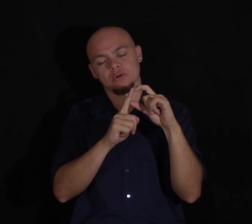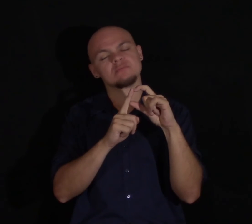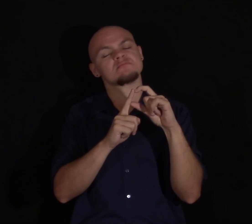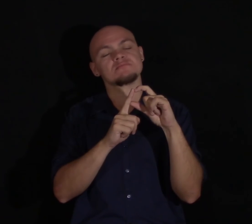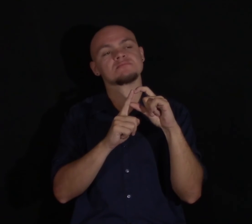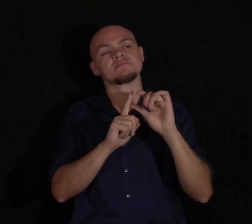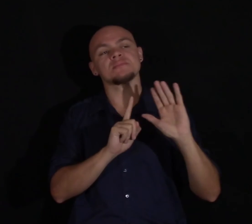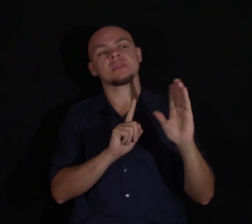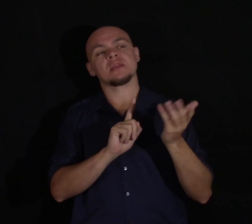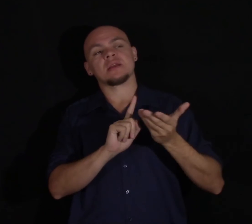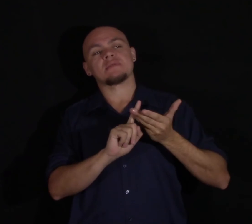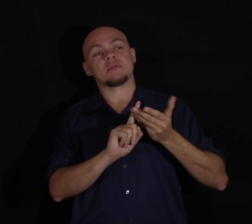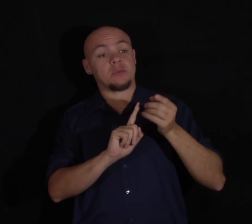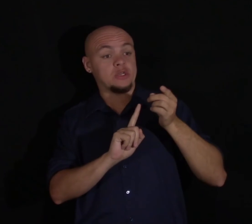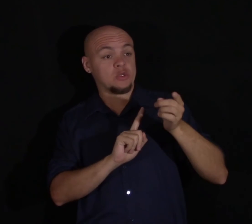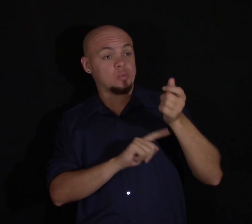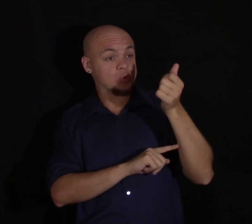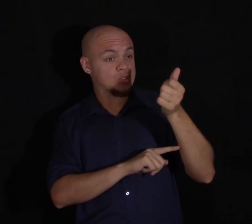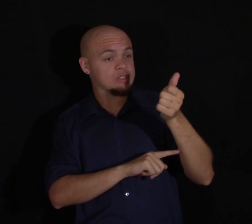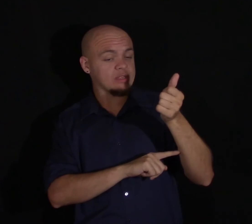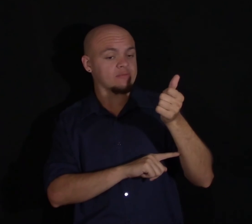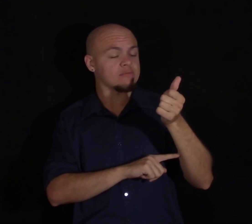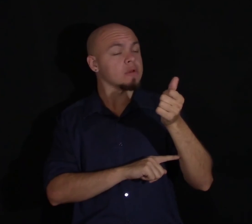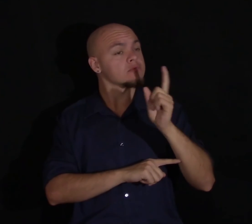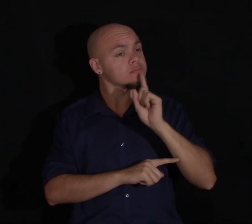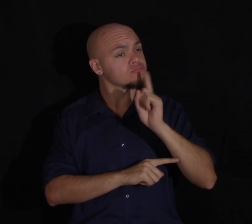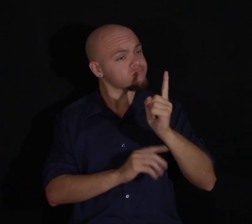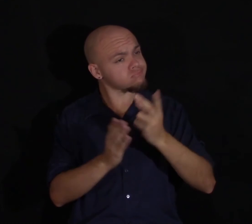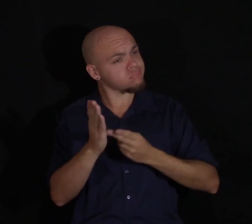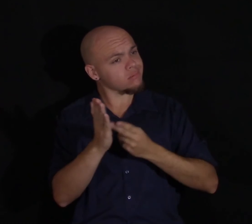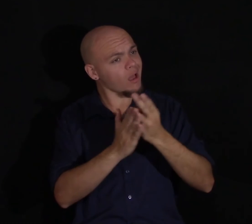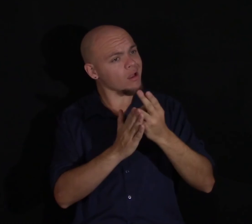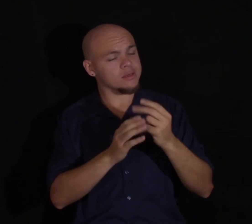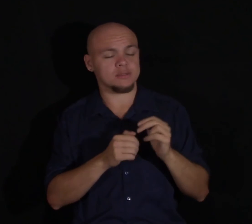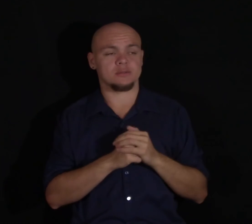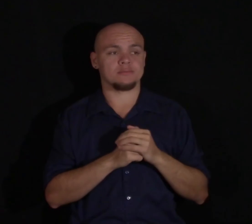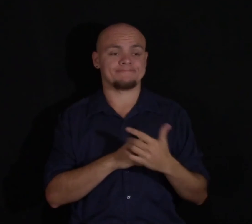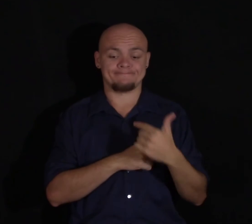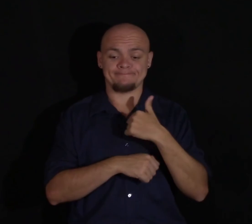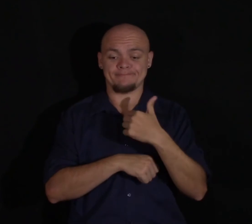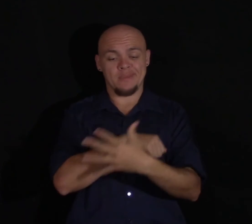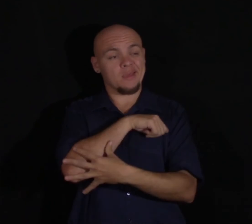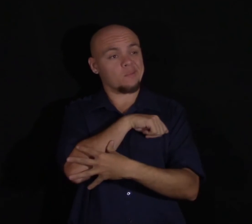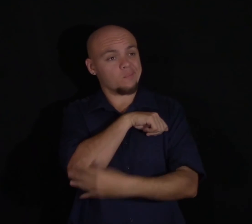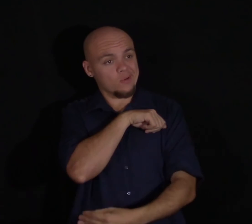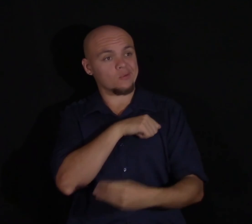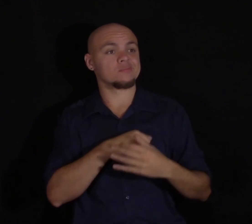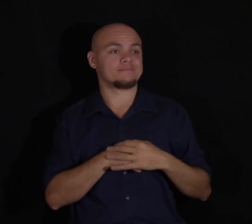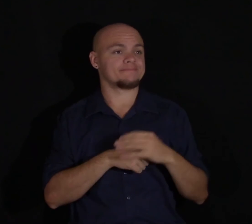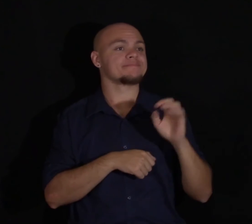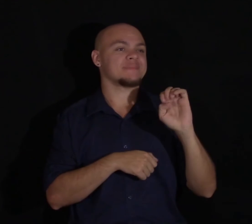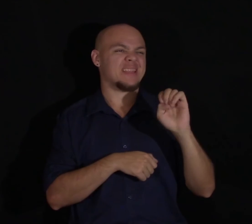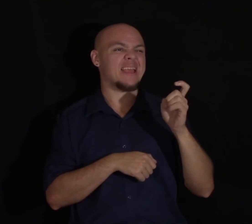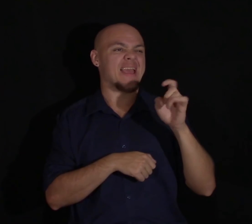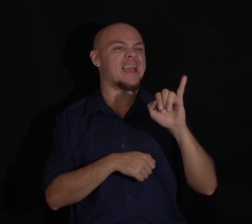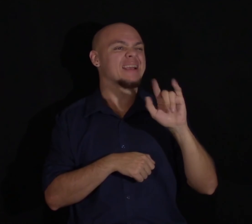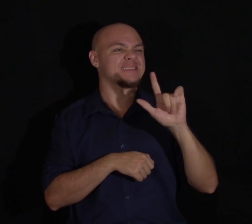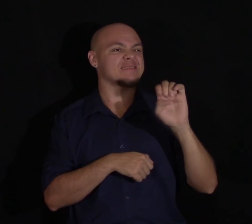me that you are sincere. I am poor and an exile, but it will afford me